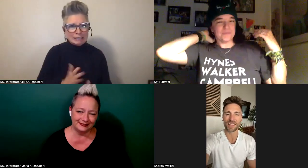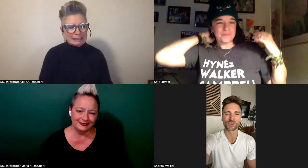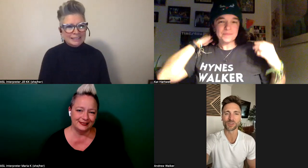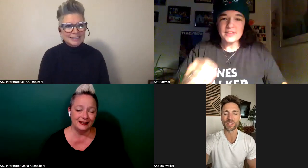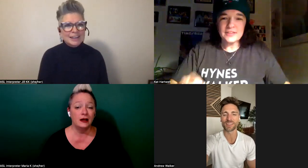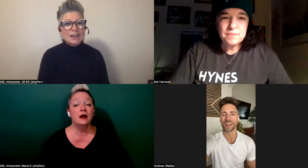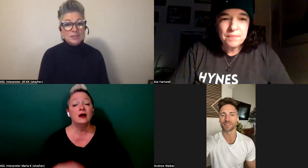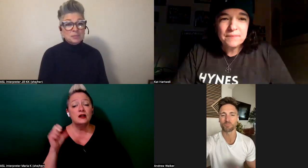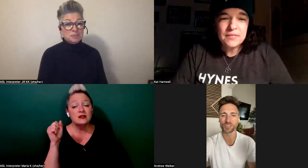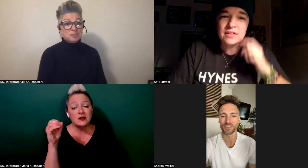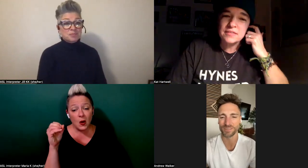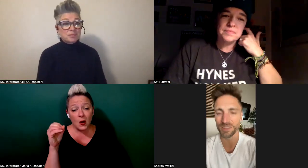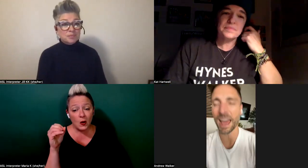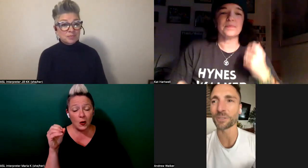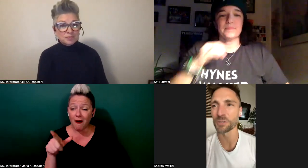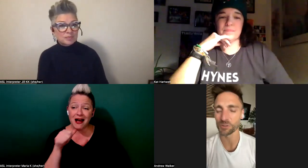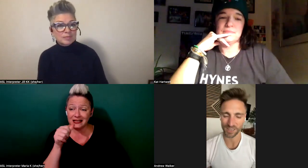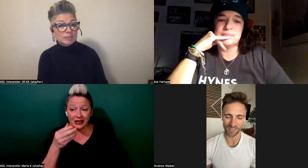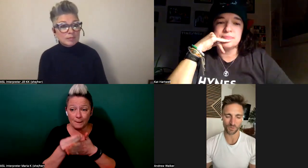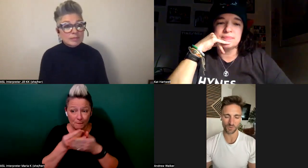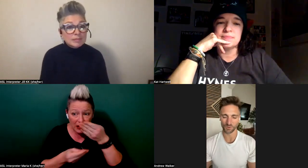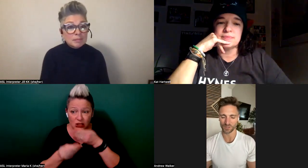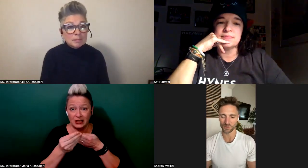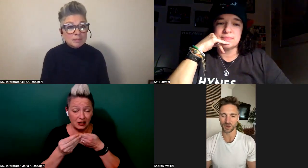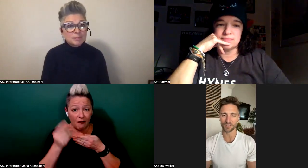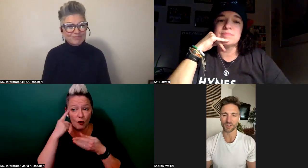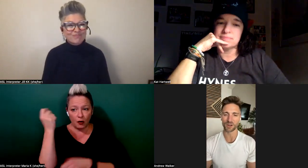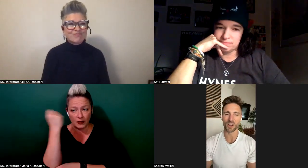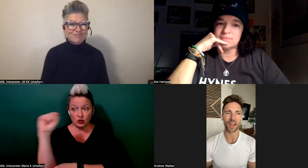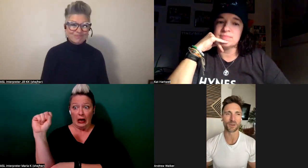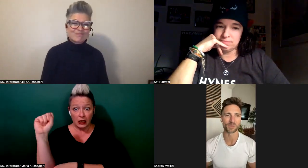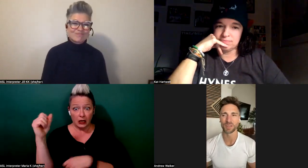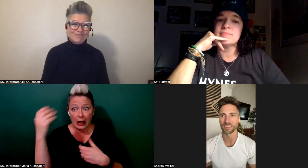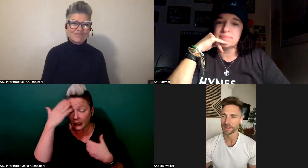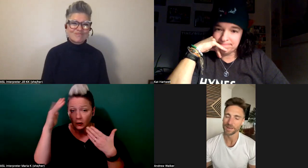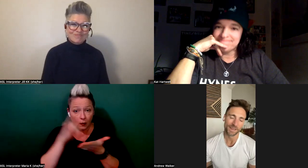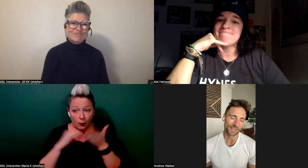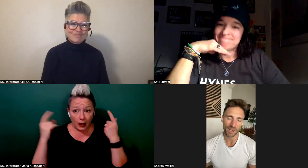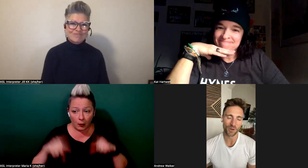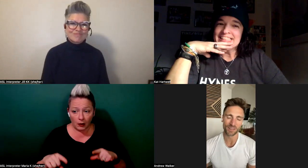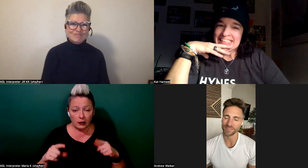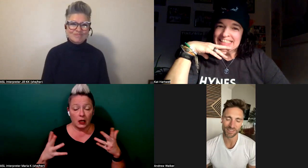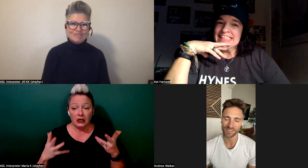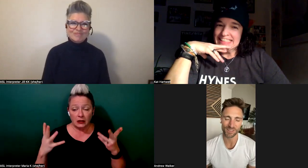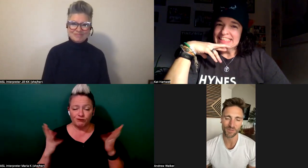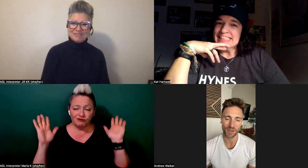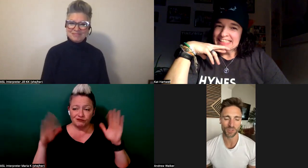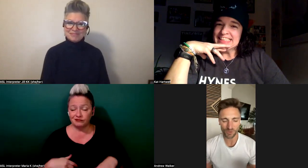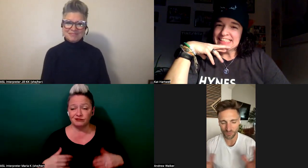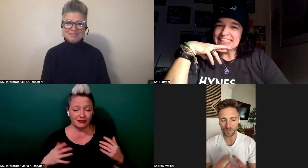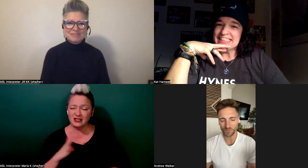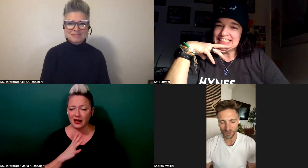But yeah, no, so I didn't budget the actor strike in when we were redoing our house, but you know what? It's